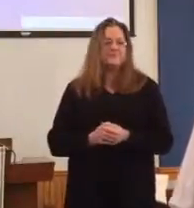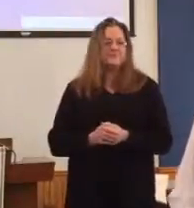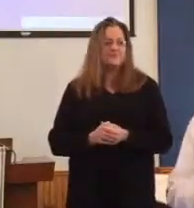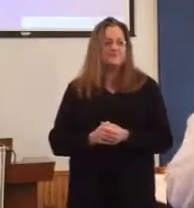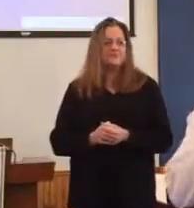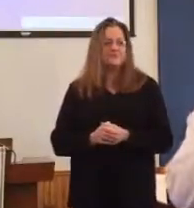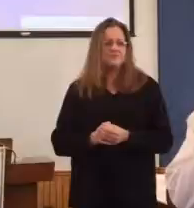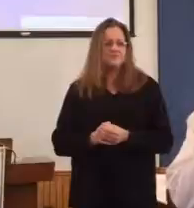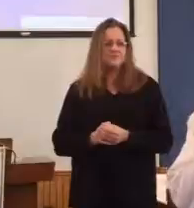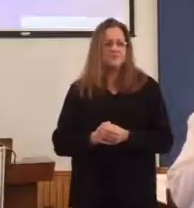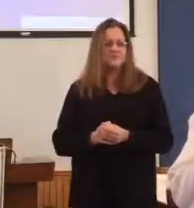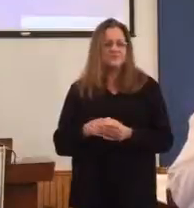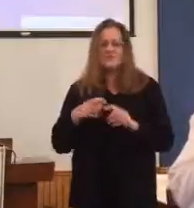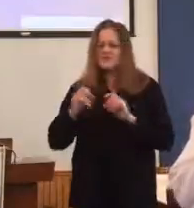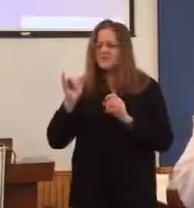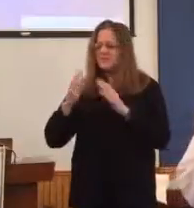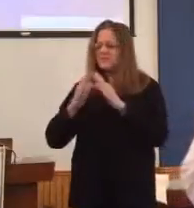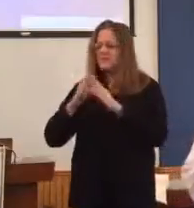from Nazareth.